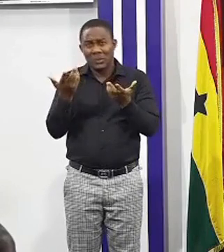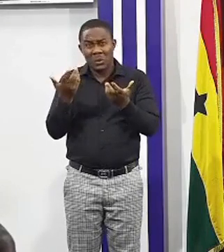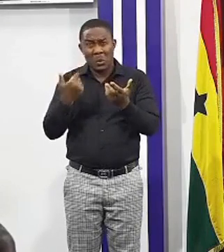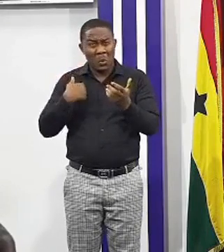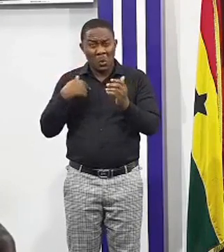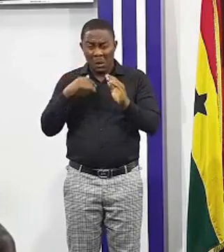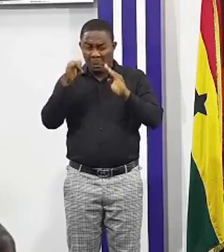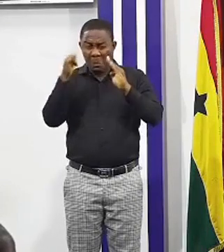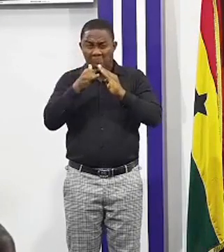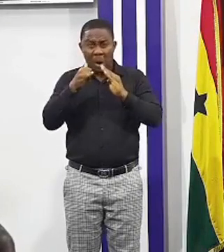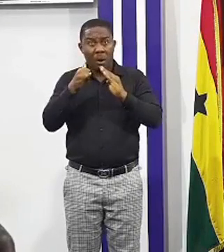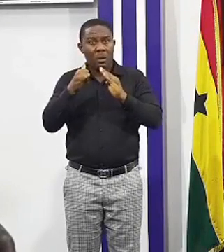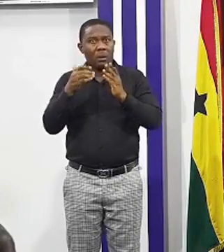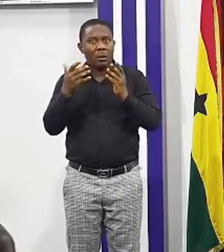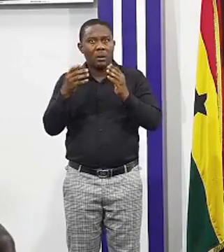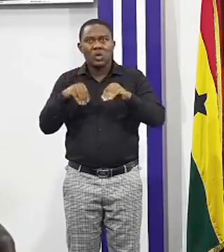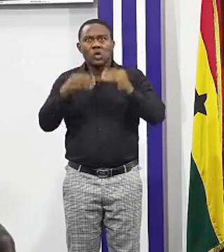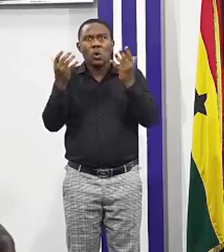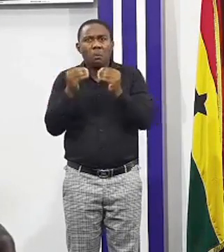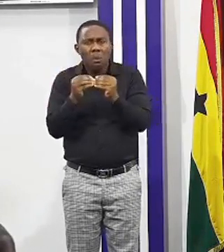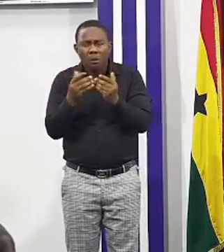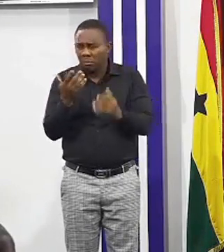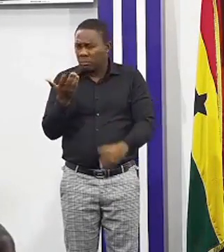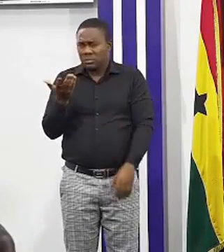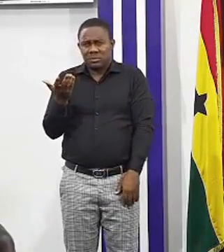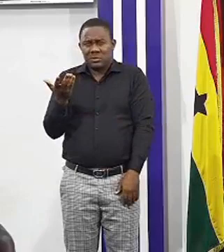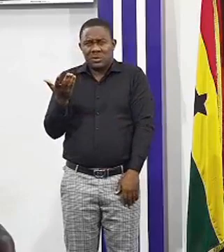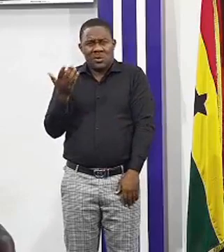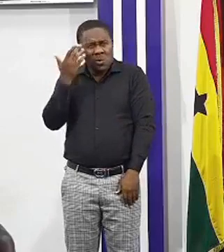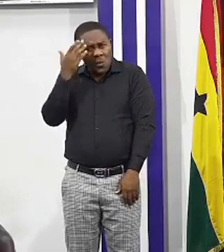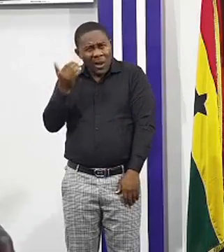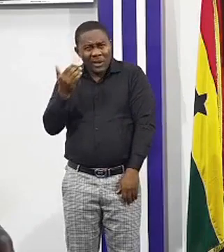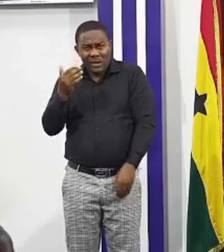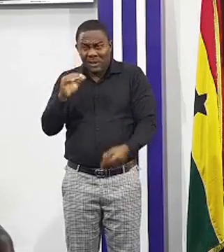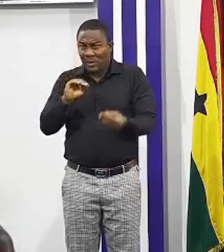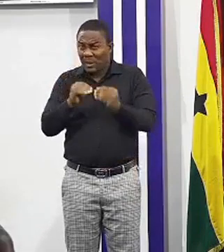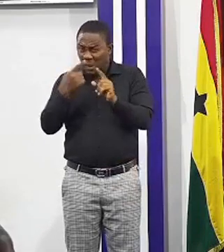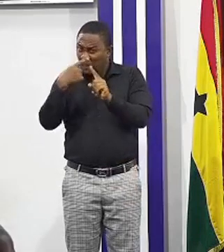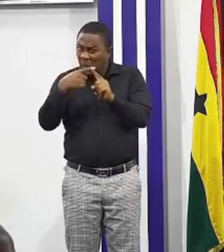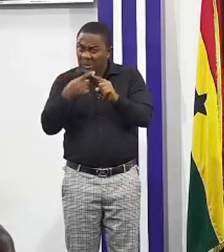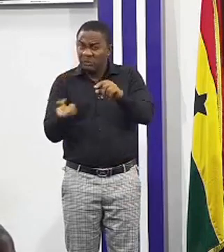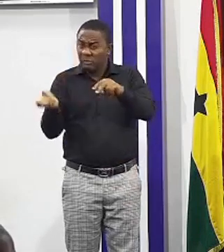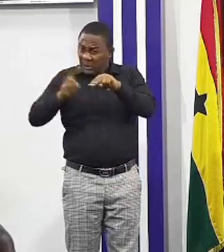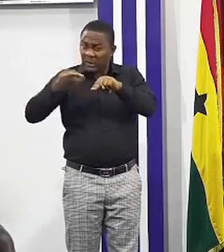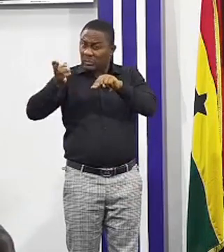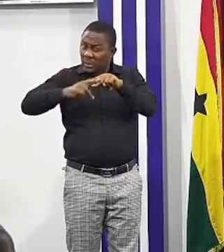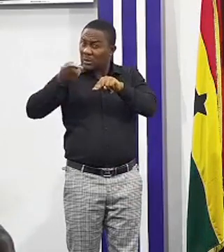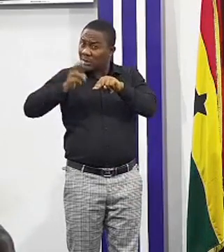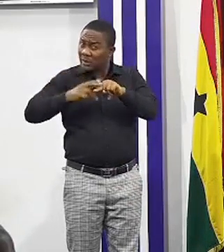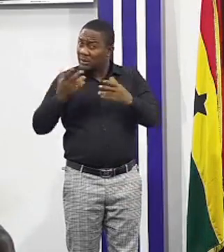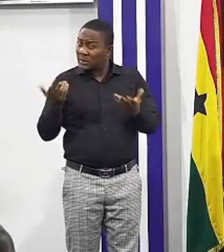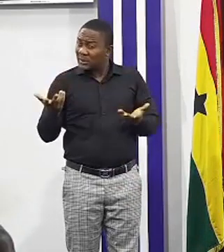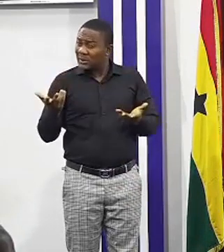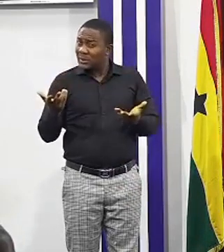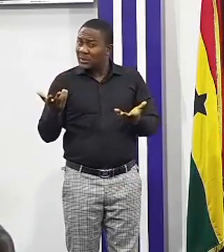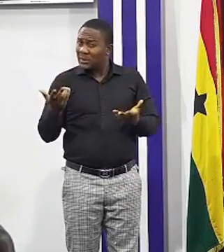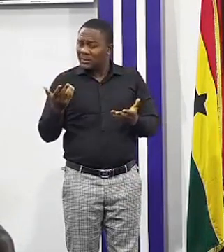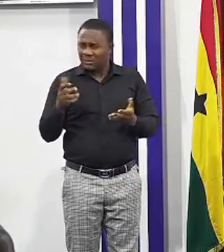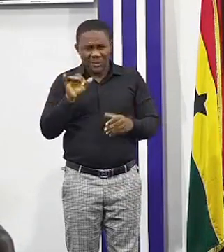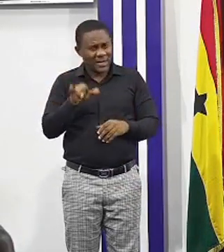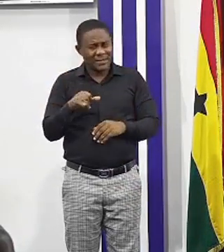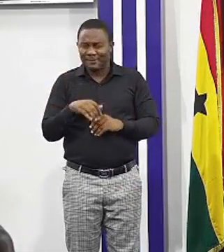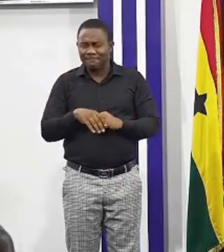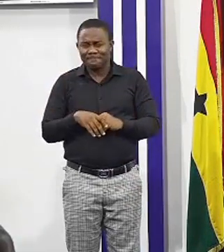gone through and tried to demonstrate, you notice that many of the instances we've either maintained it or we have enhanced it. And even in the case of the last one,